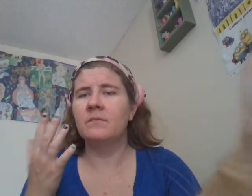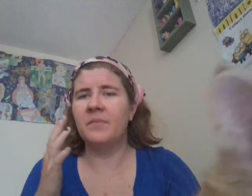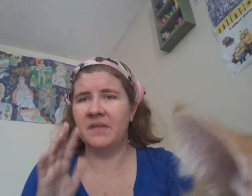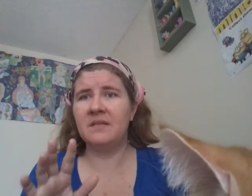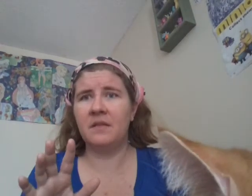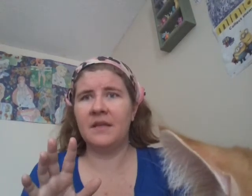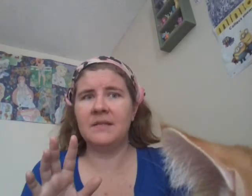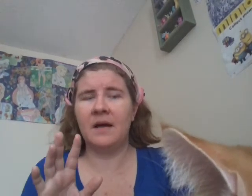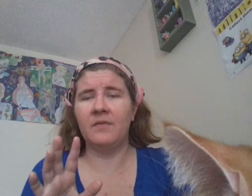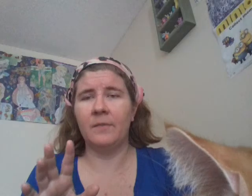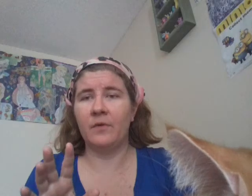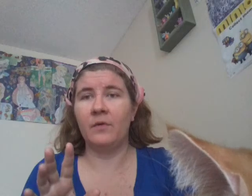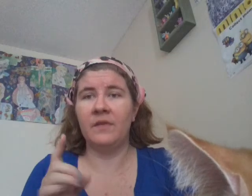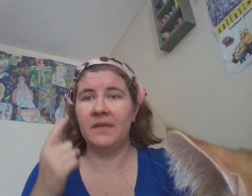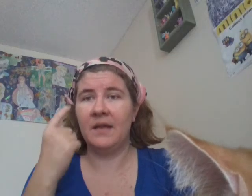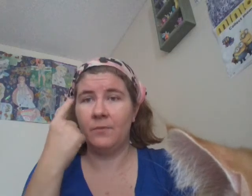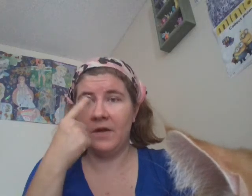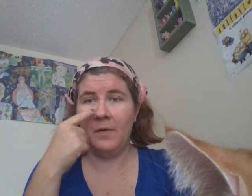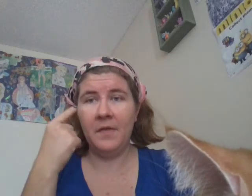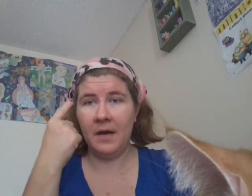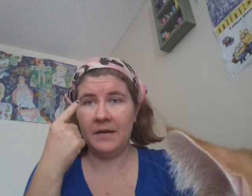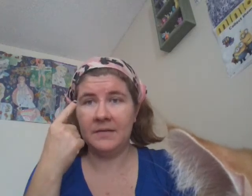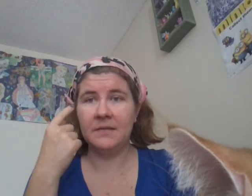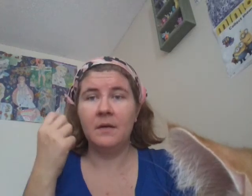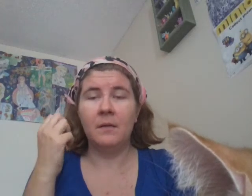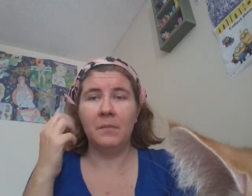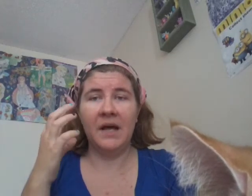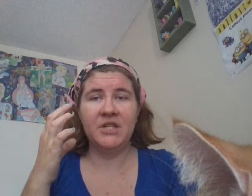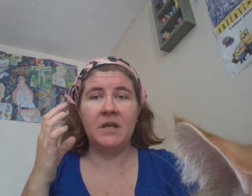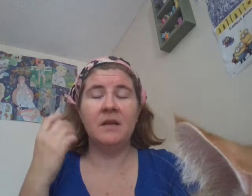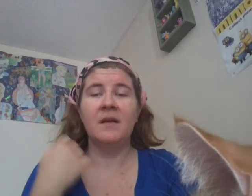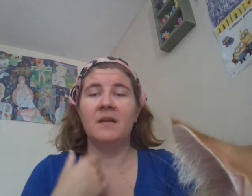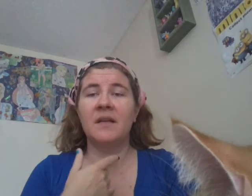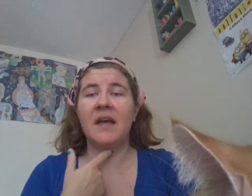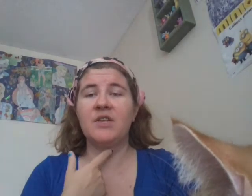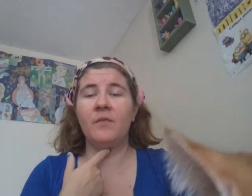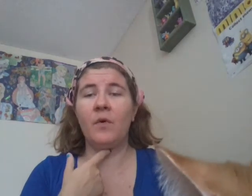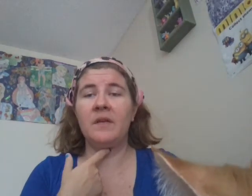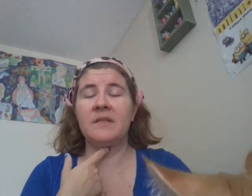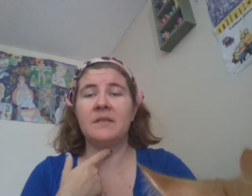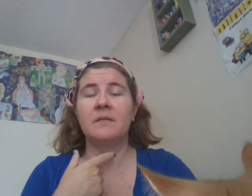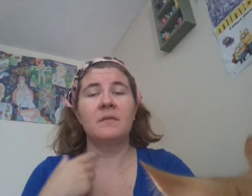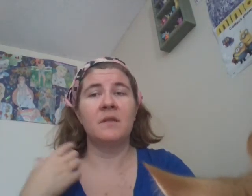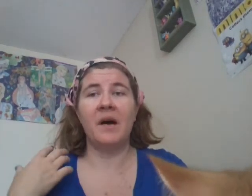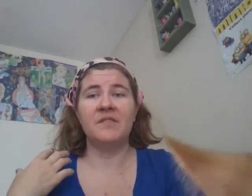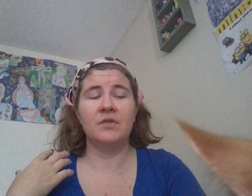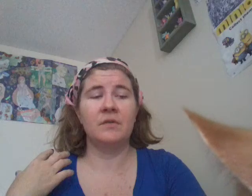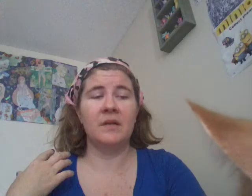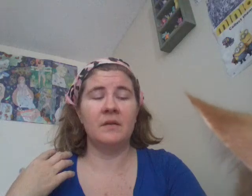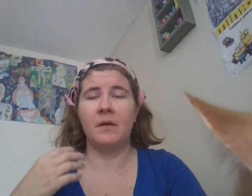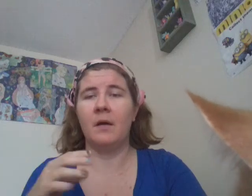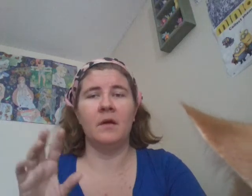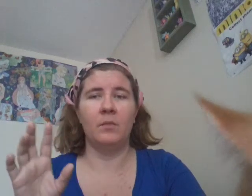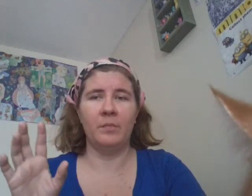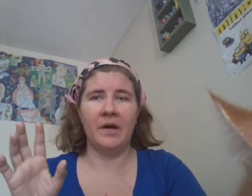But, these are the things that I've observed. Is they get red around the eyes. Blotchy. Catch in the voice. The posture. I'm not good with